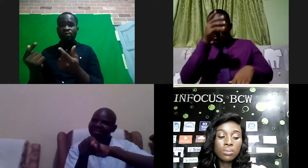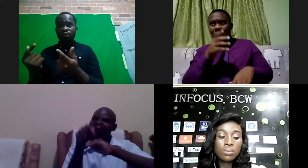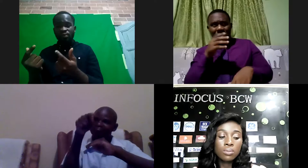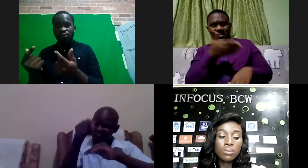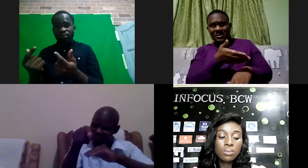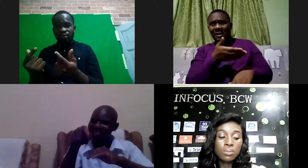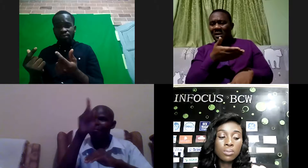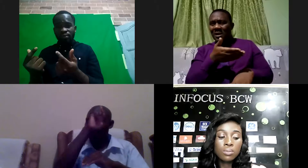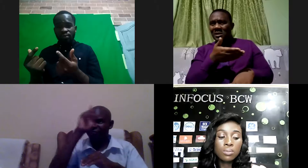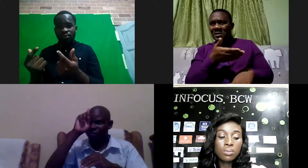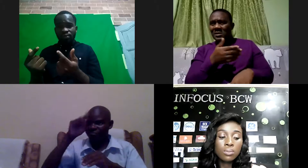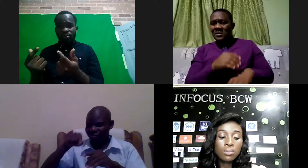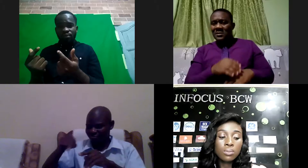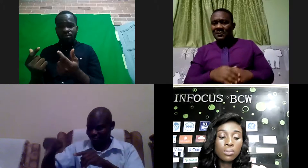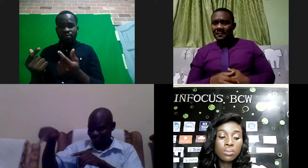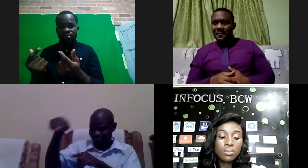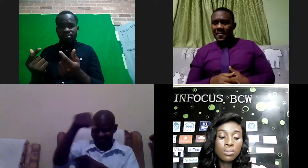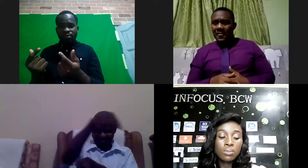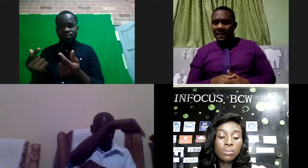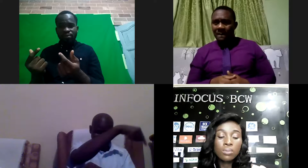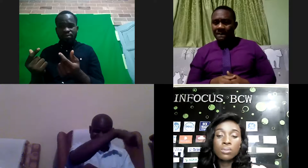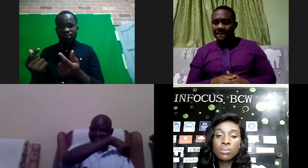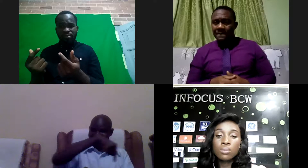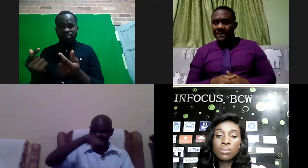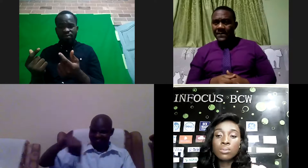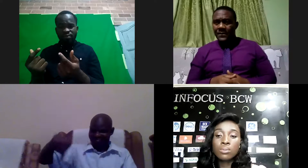local, in rural areas, I think it's good for